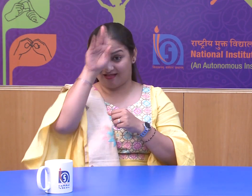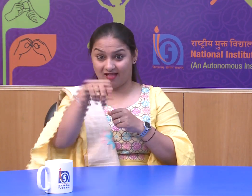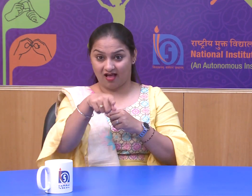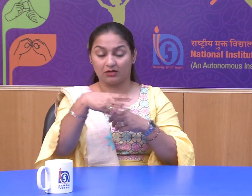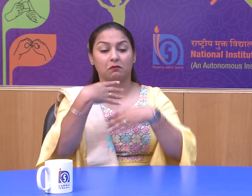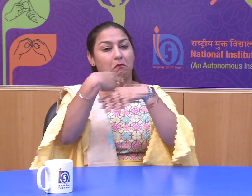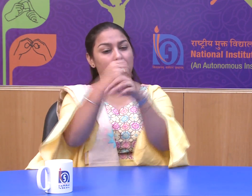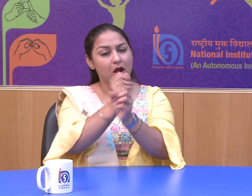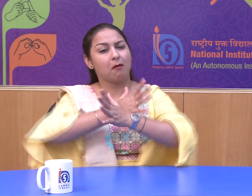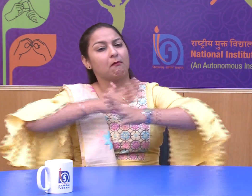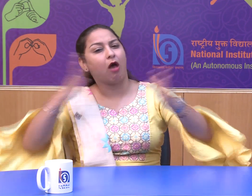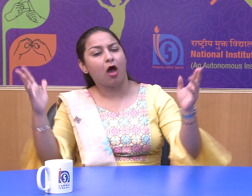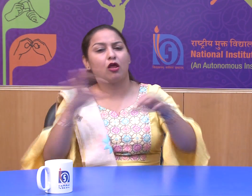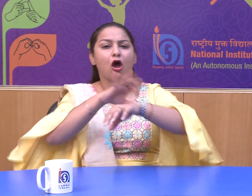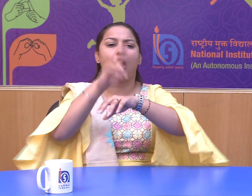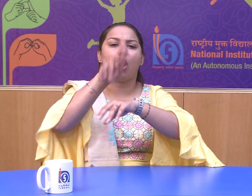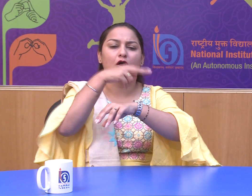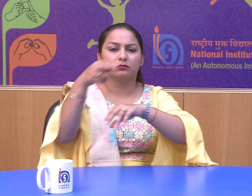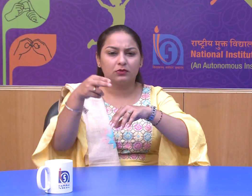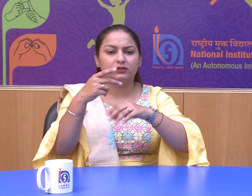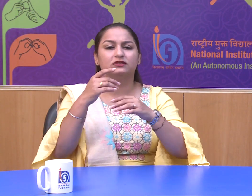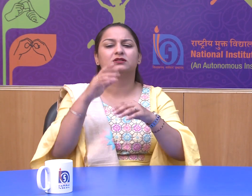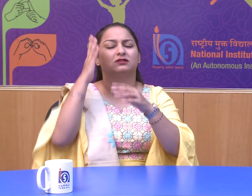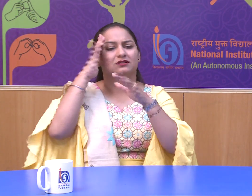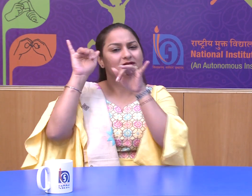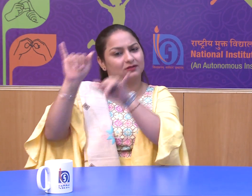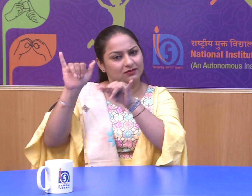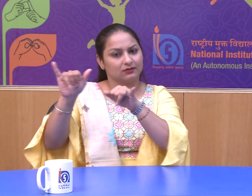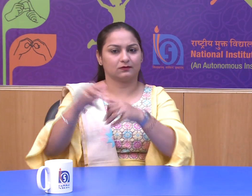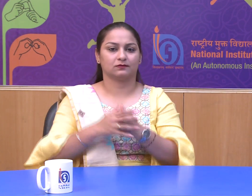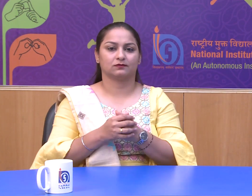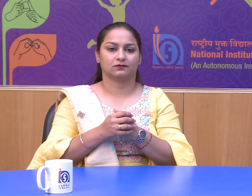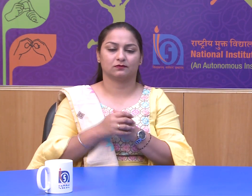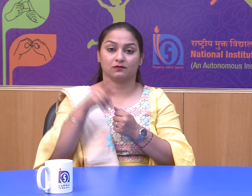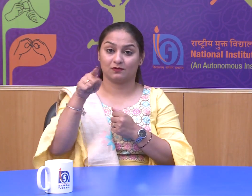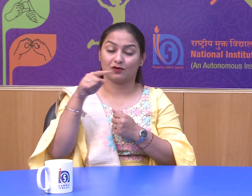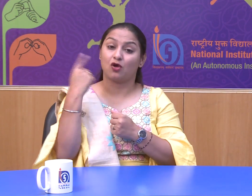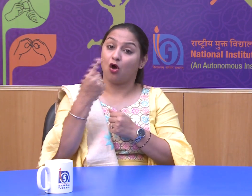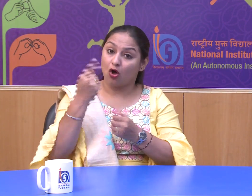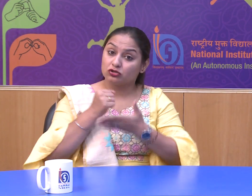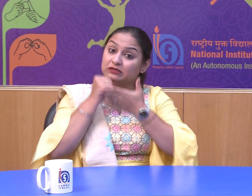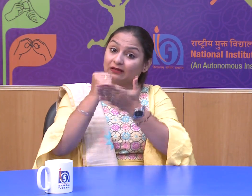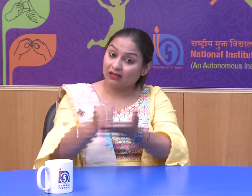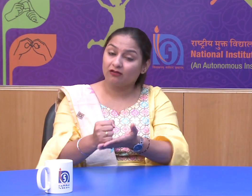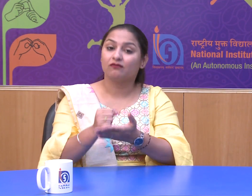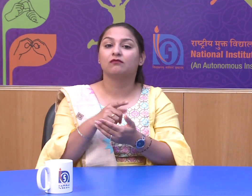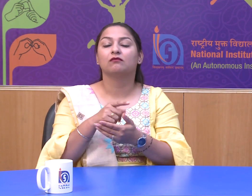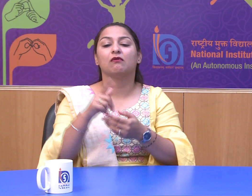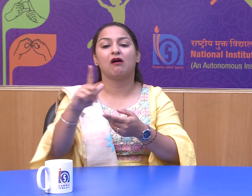many hospitals and rest houses? He also gave grants to